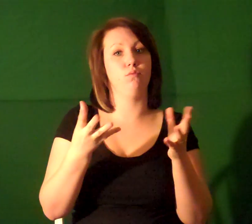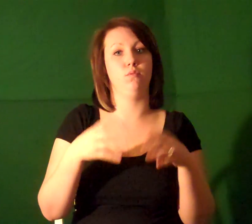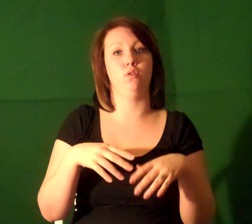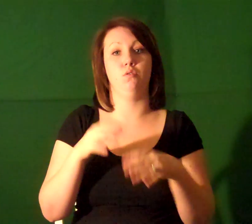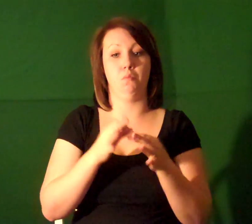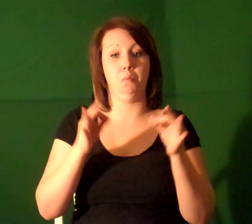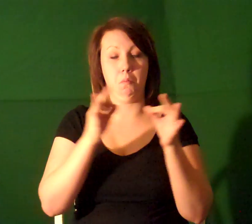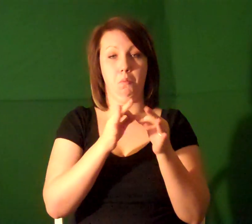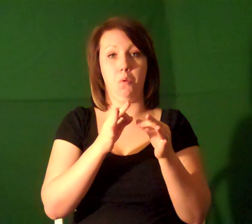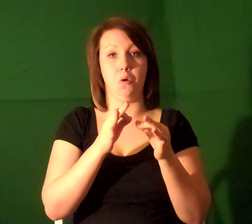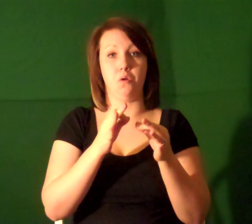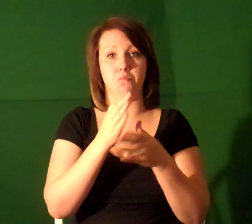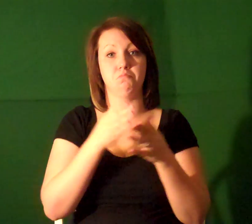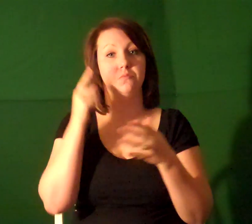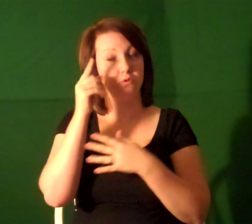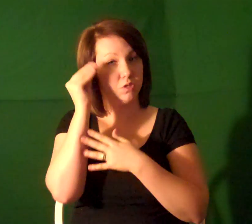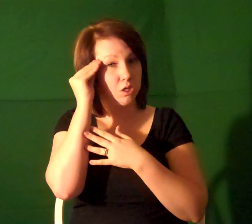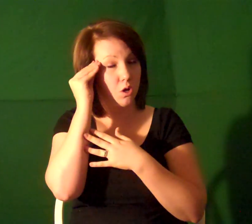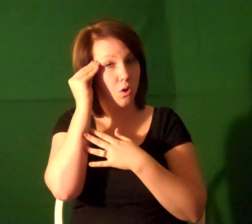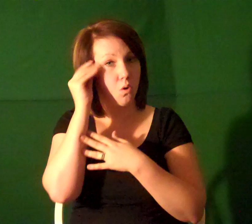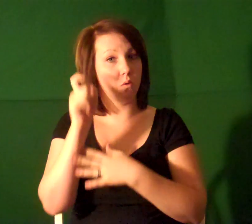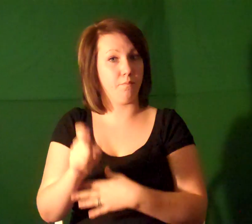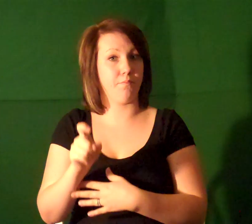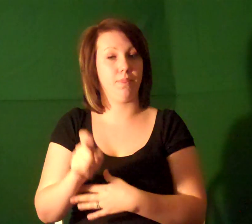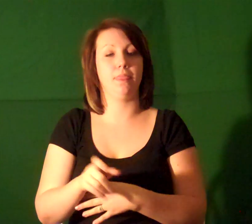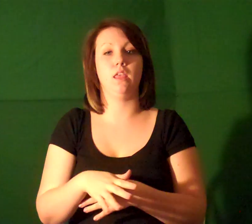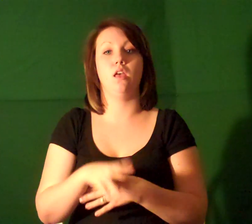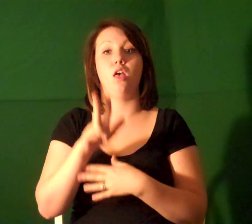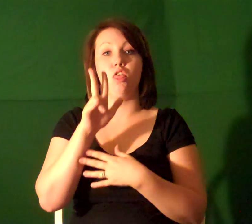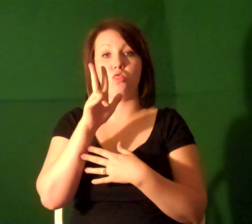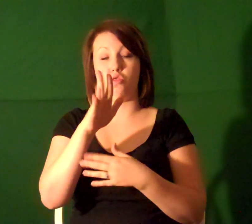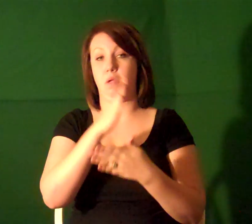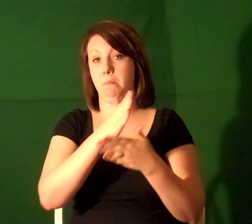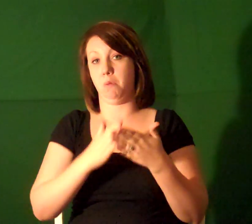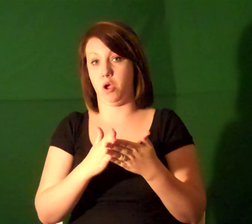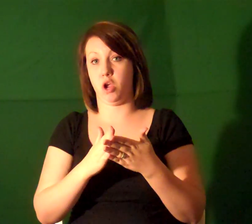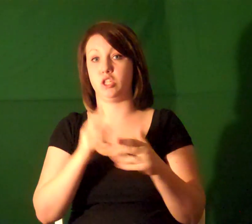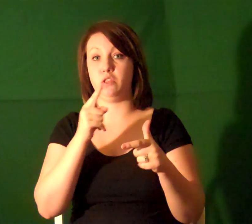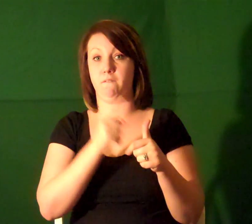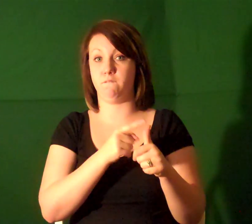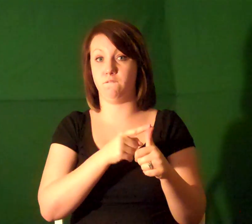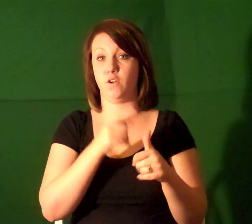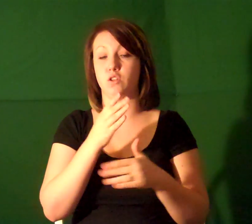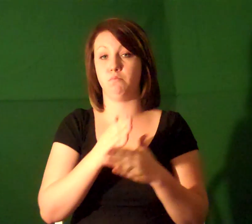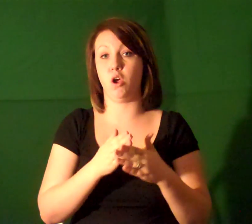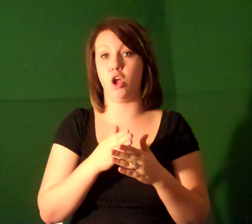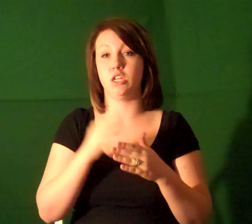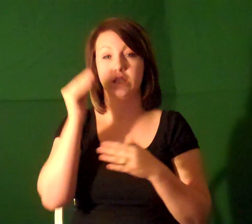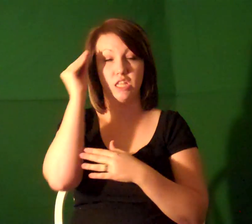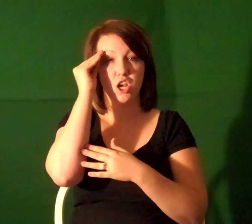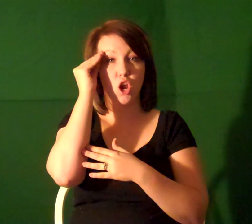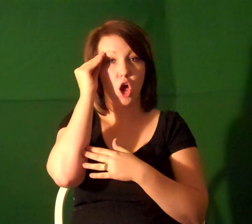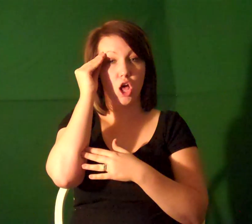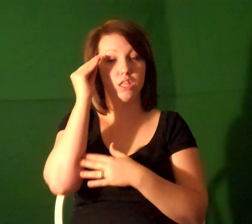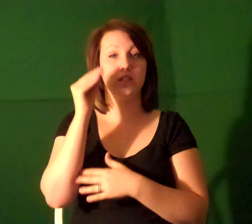three parts to the NIC test. The first part is the knowledge test. The knowledge test is the